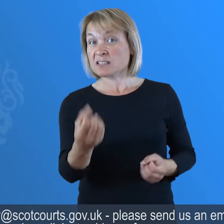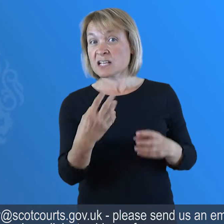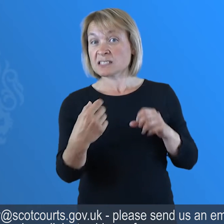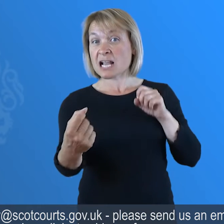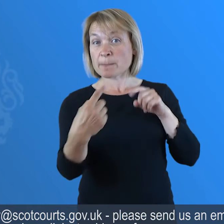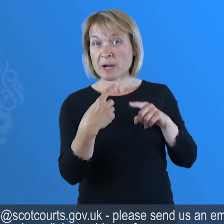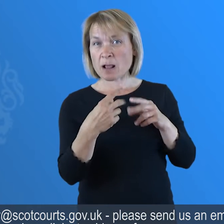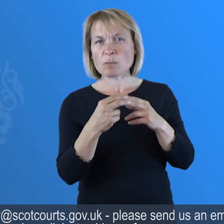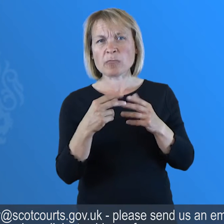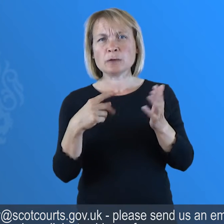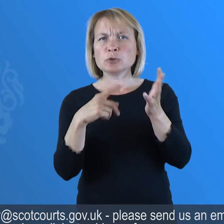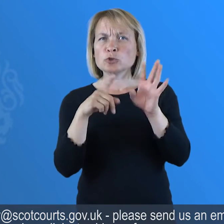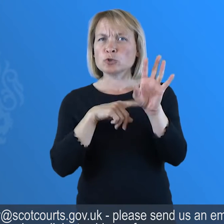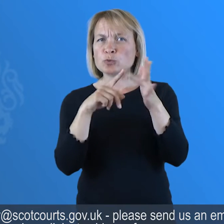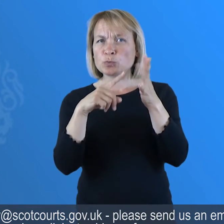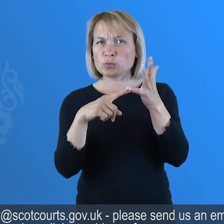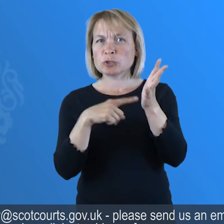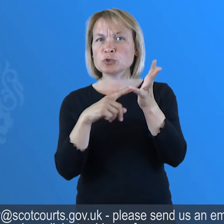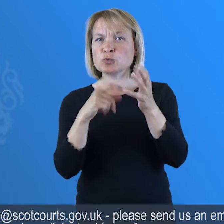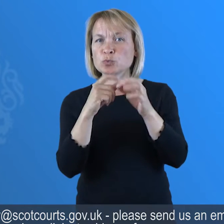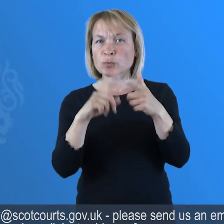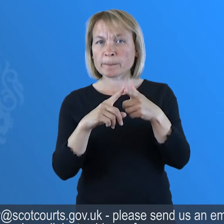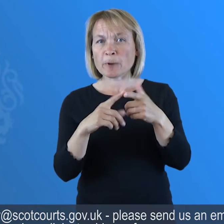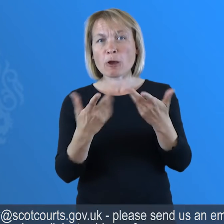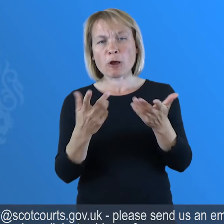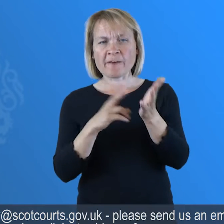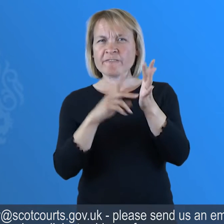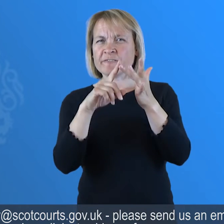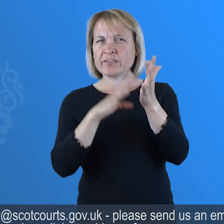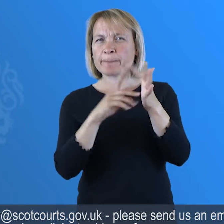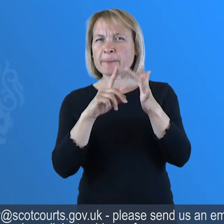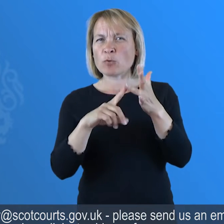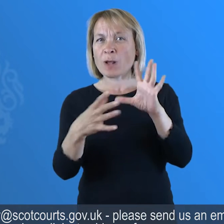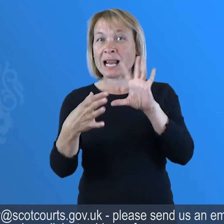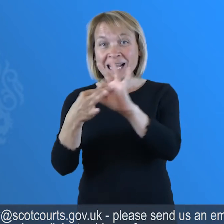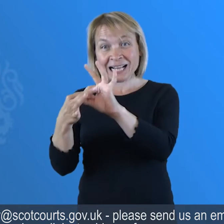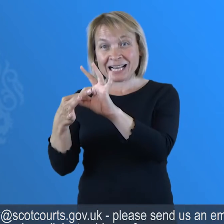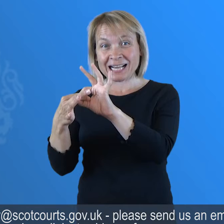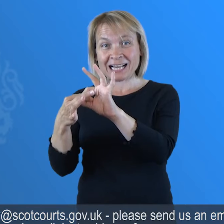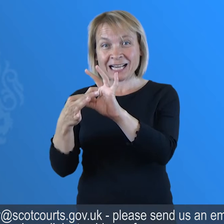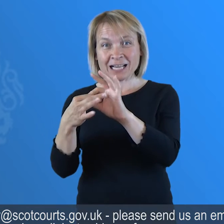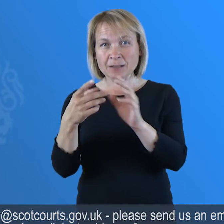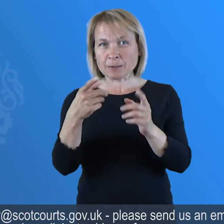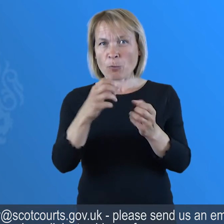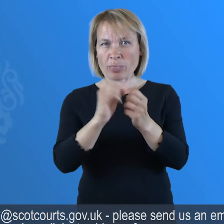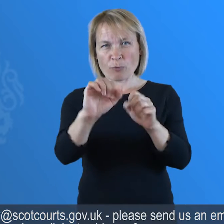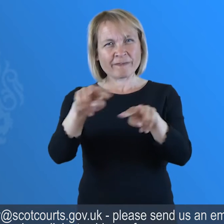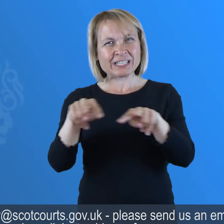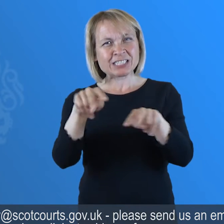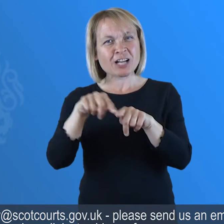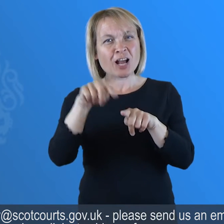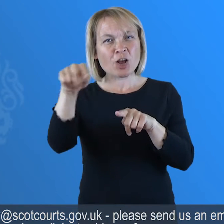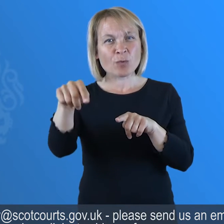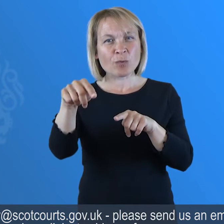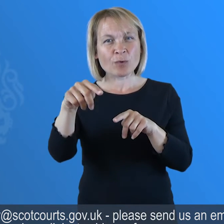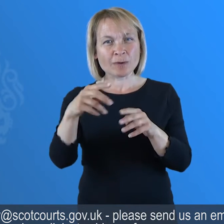equality@scottcourts.gov.uk. Please send us an email with YouTube or Vimeo links to videos of your responses to the questions and